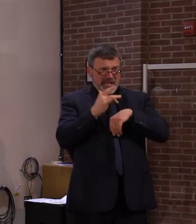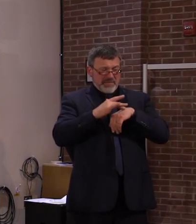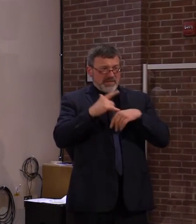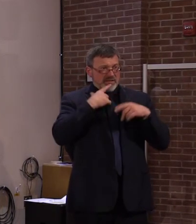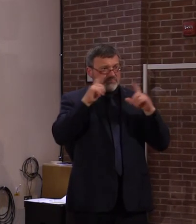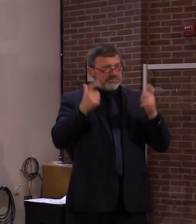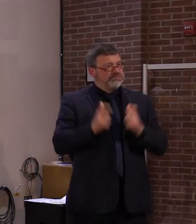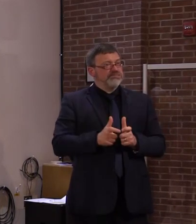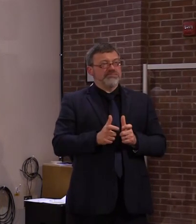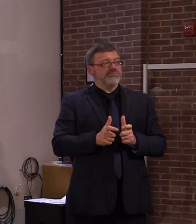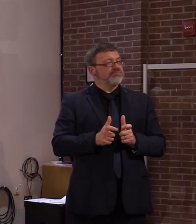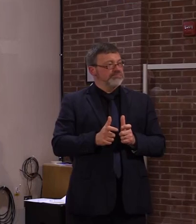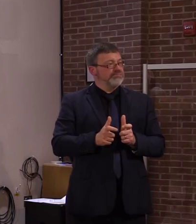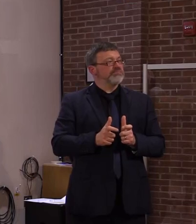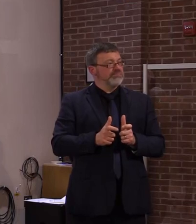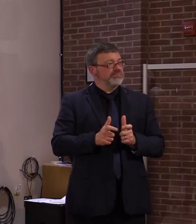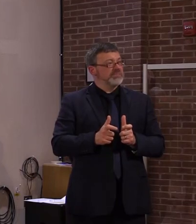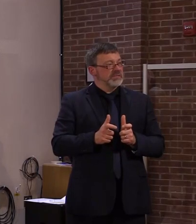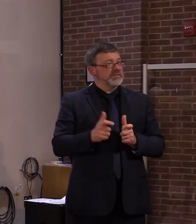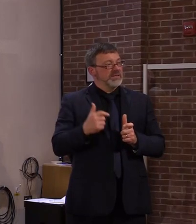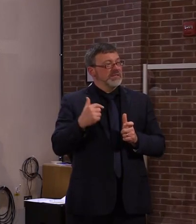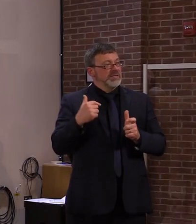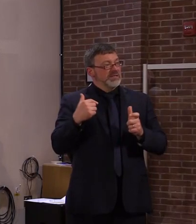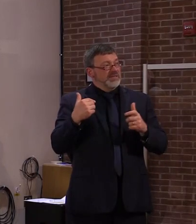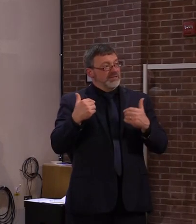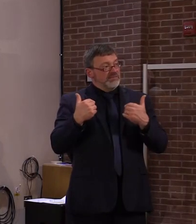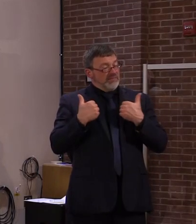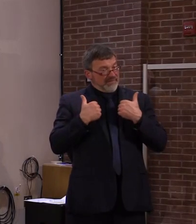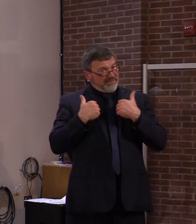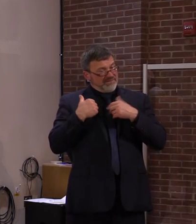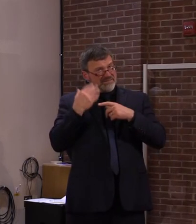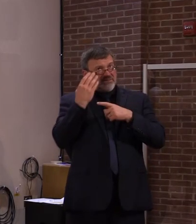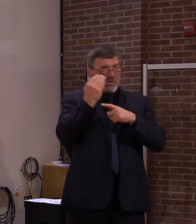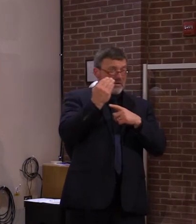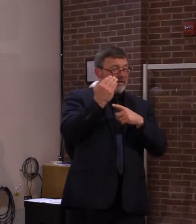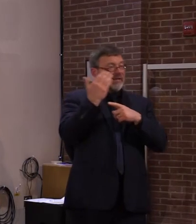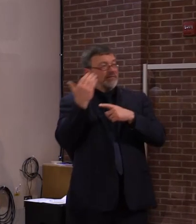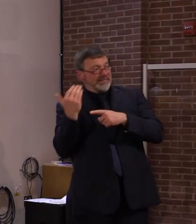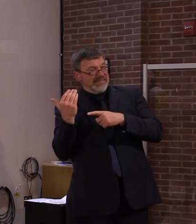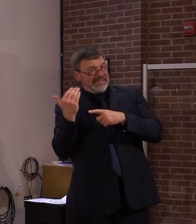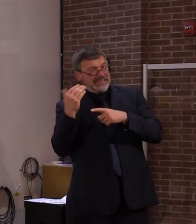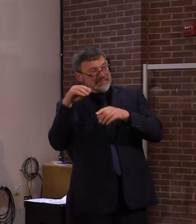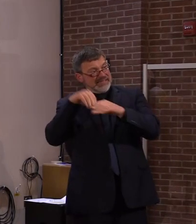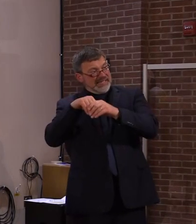14, 15 cases of COVID and the rest being the other,